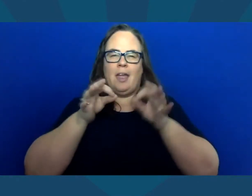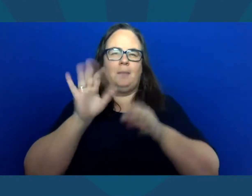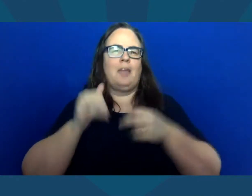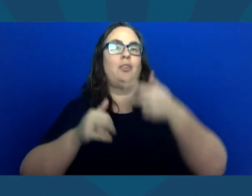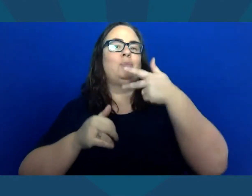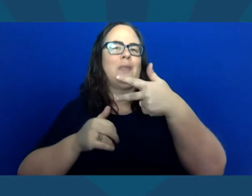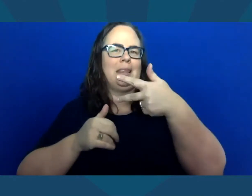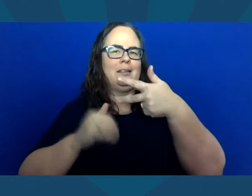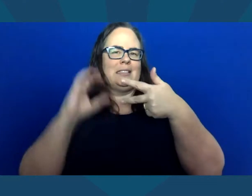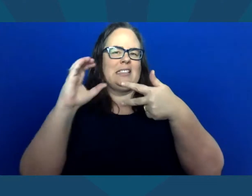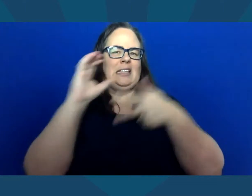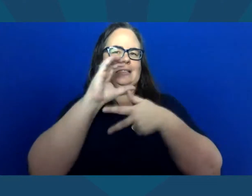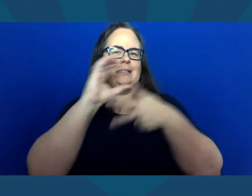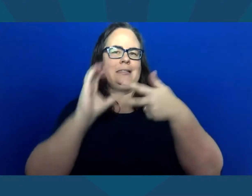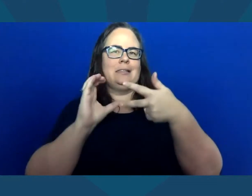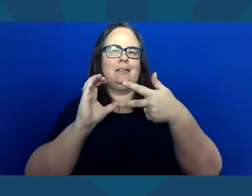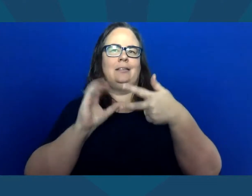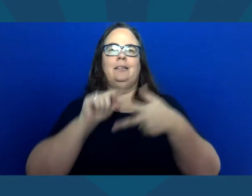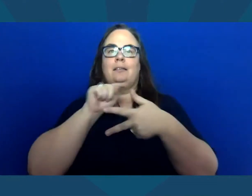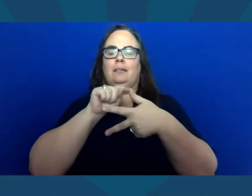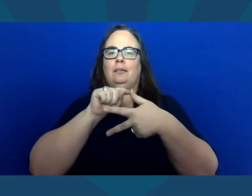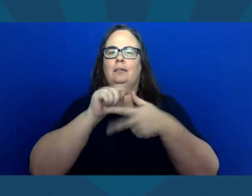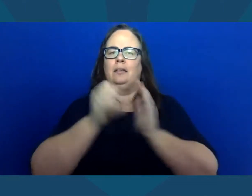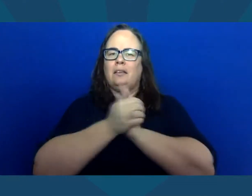C's of competence,